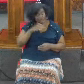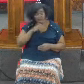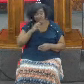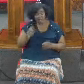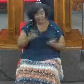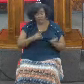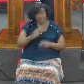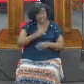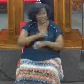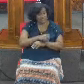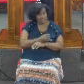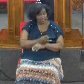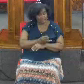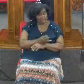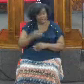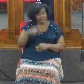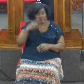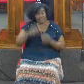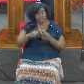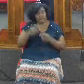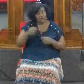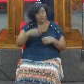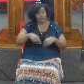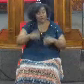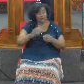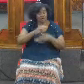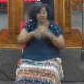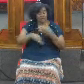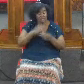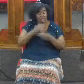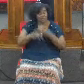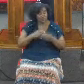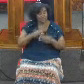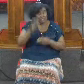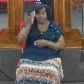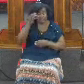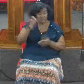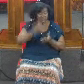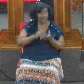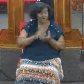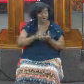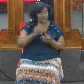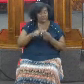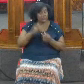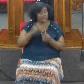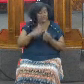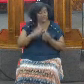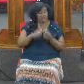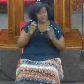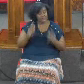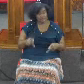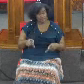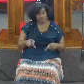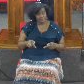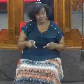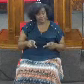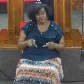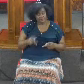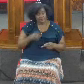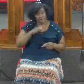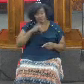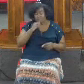job. And he said unto them, go ye into all the world and preach the gospel to every creature. I do